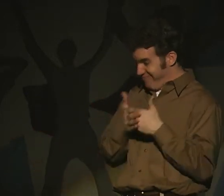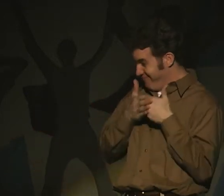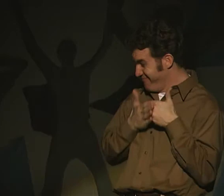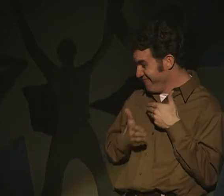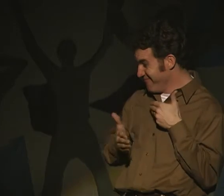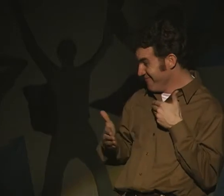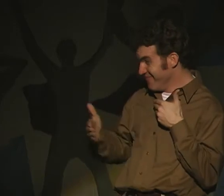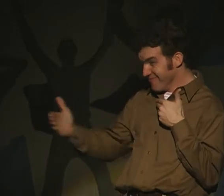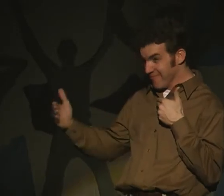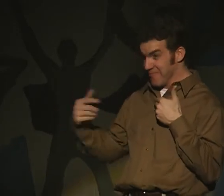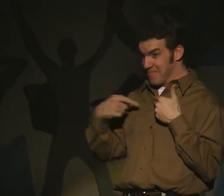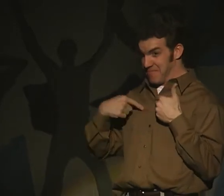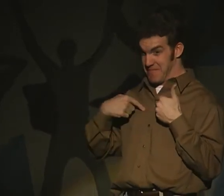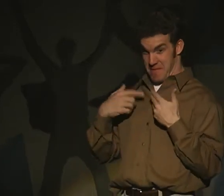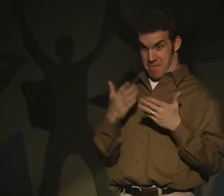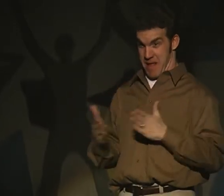Now, from that day on,